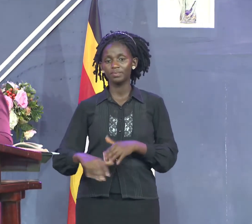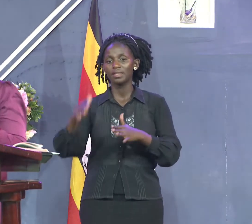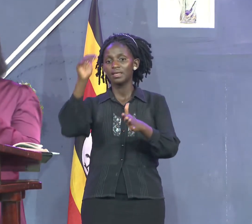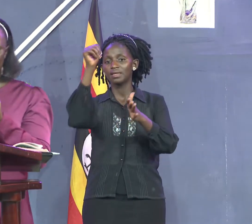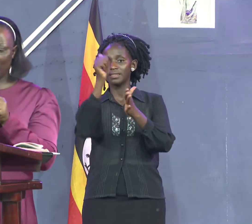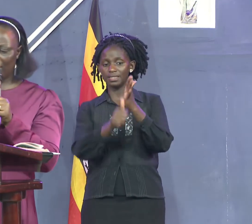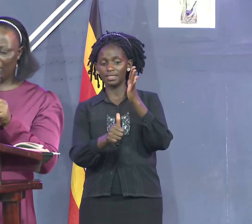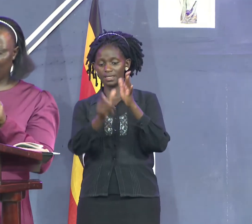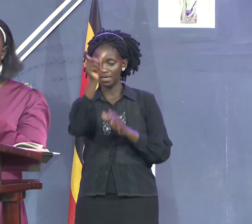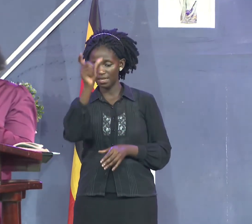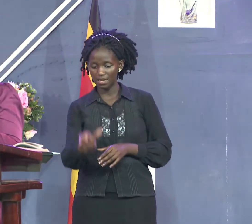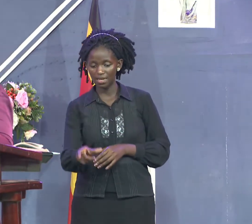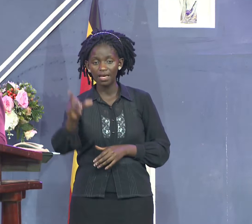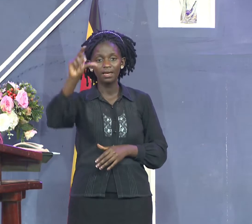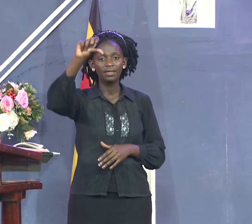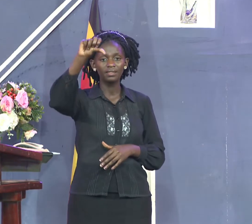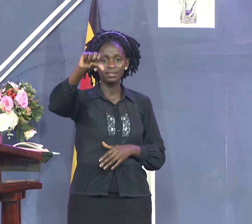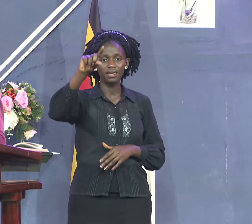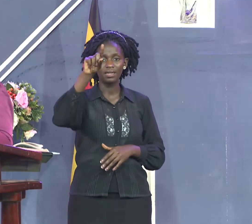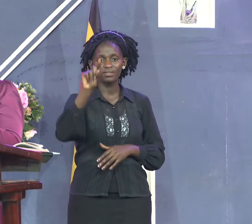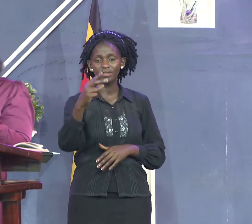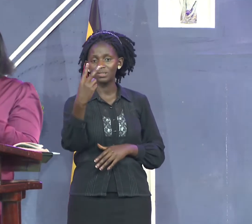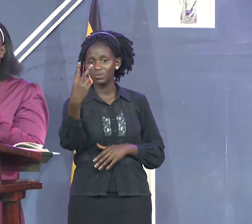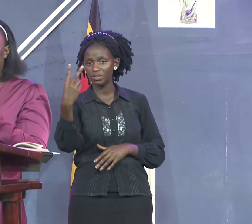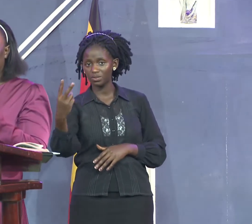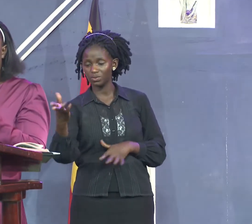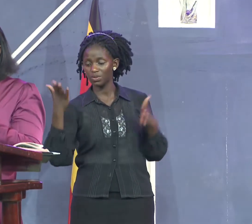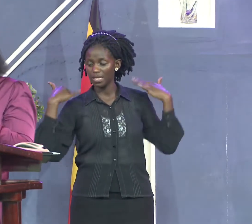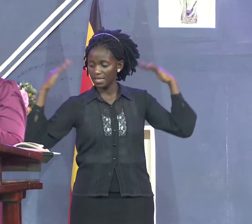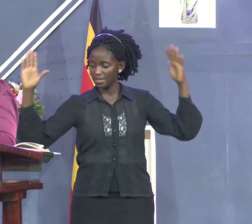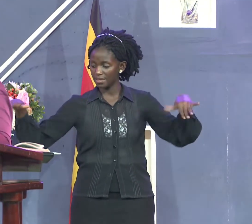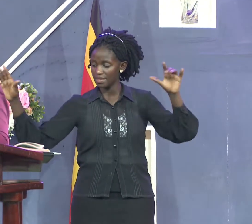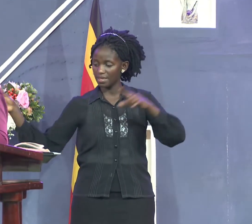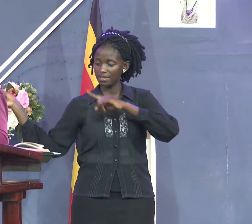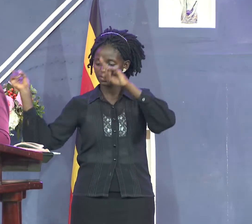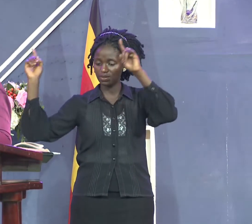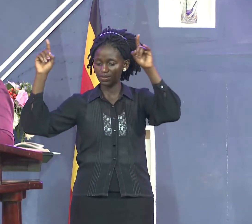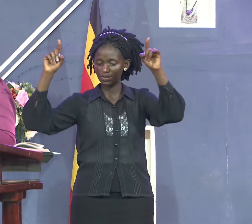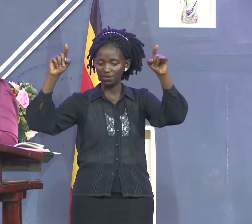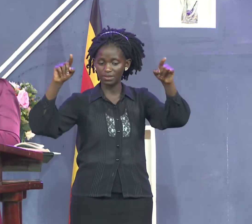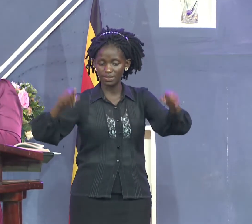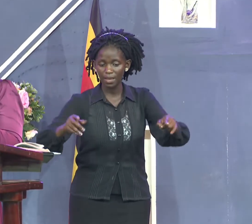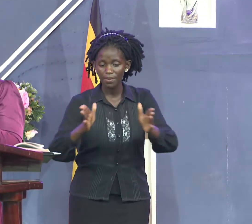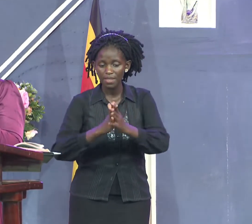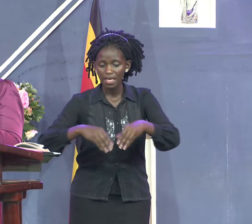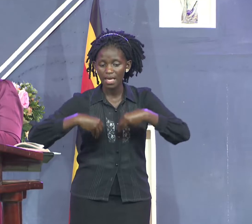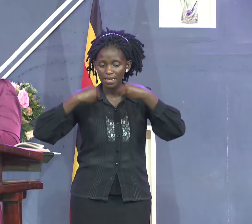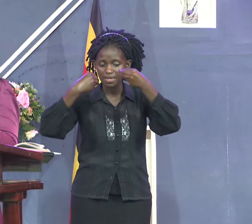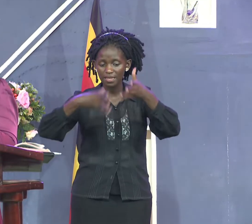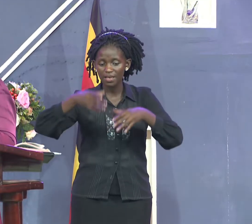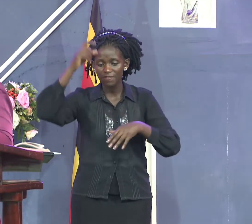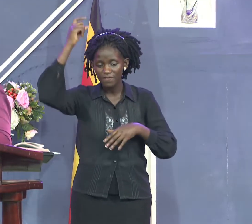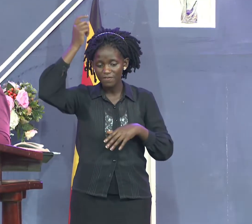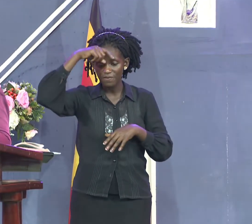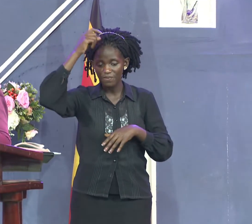in the book of Daniel chapter 9 verse 22, malaika naja that the angel came,